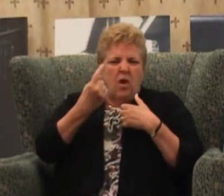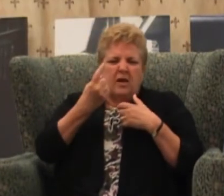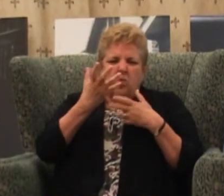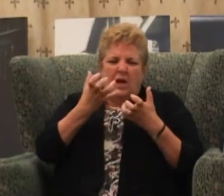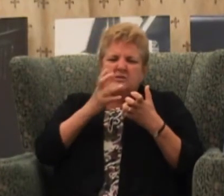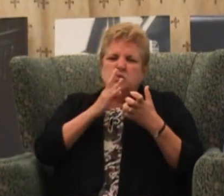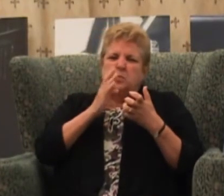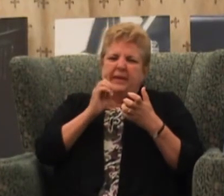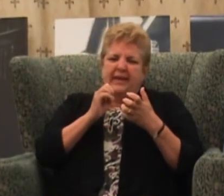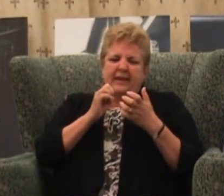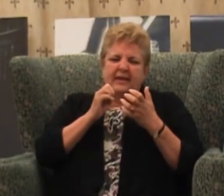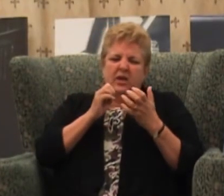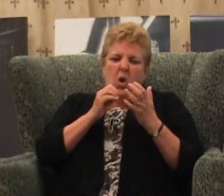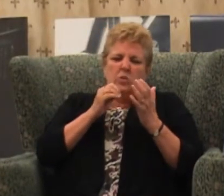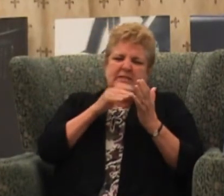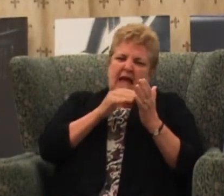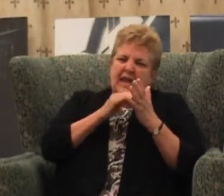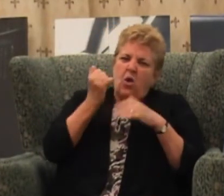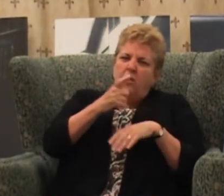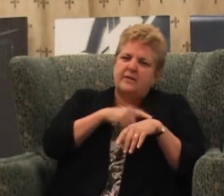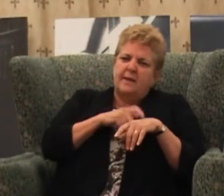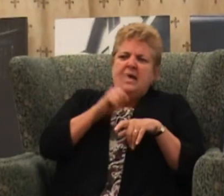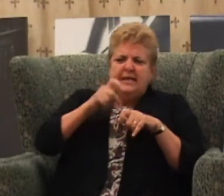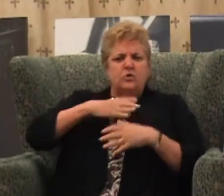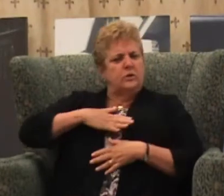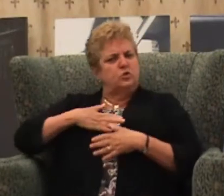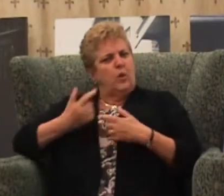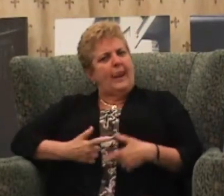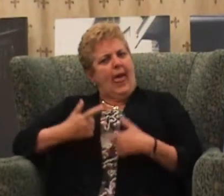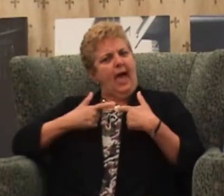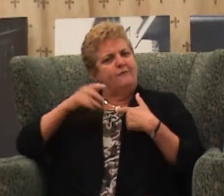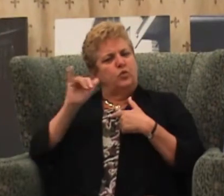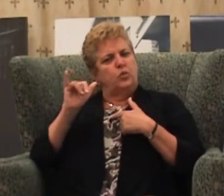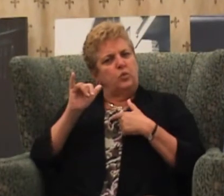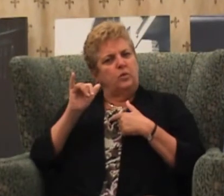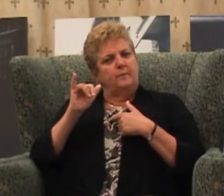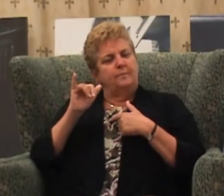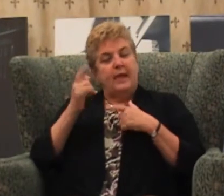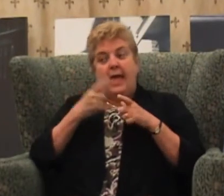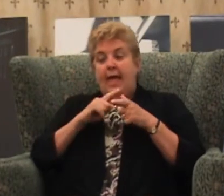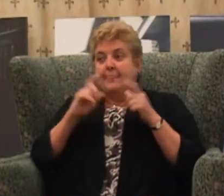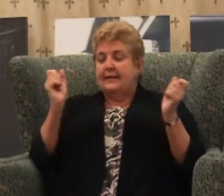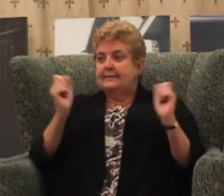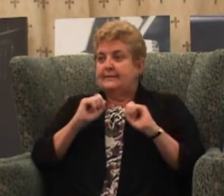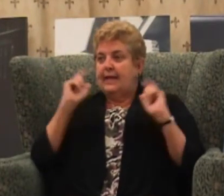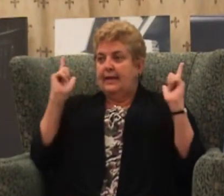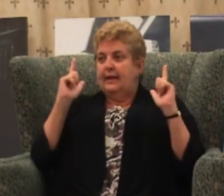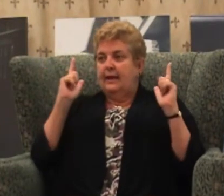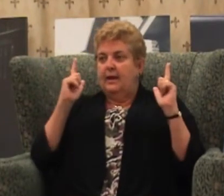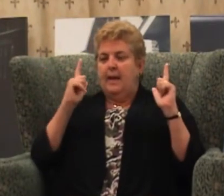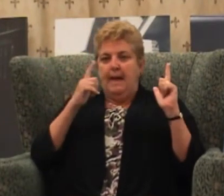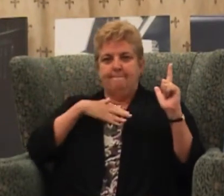I had all the catchphrases down to justify my behavior. And all of a sudden, my character started to